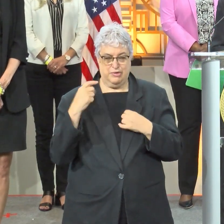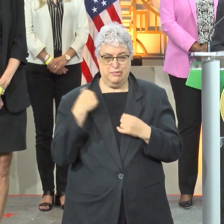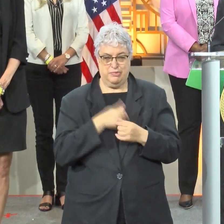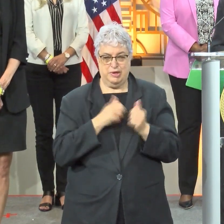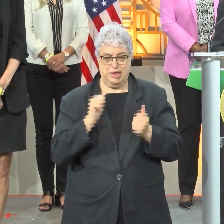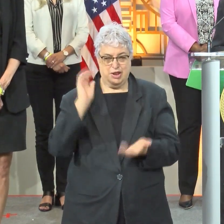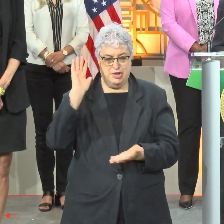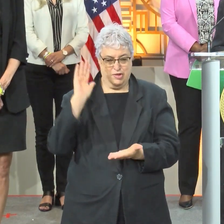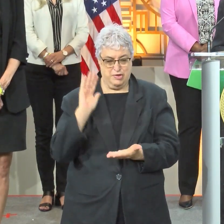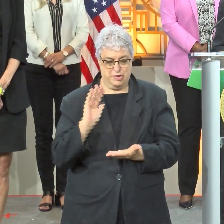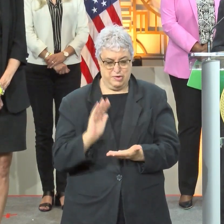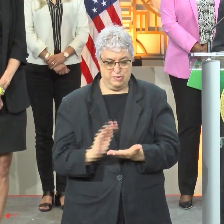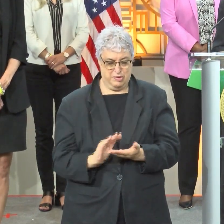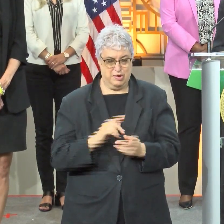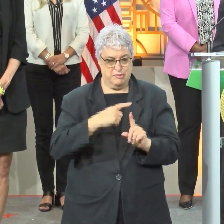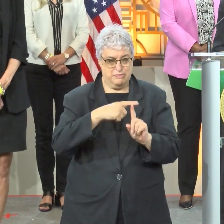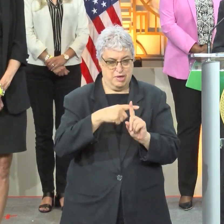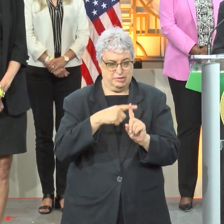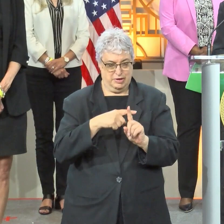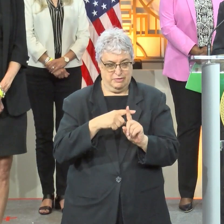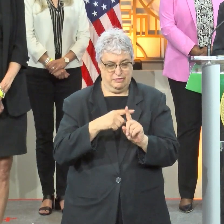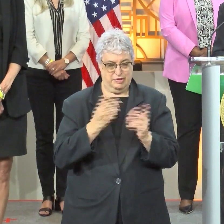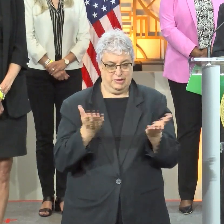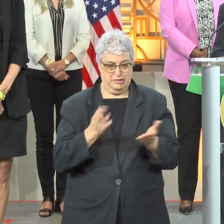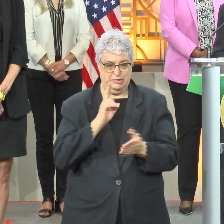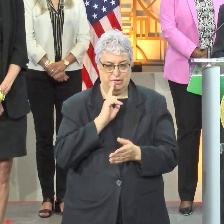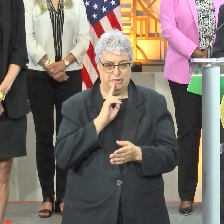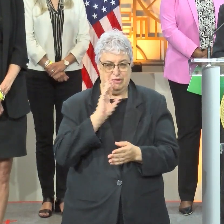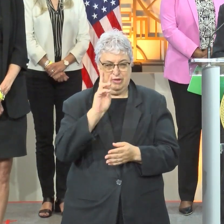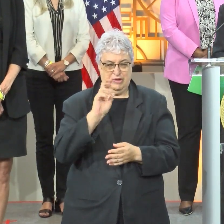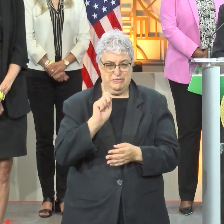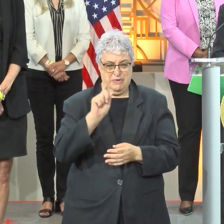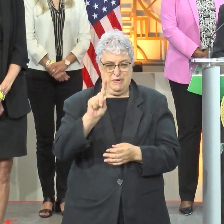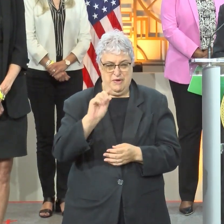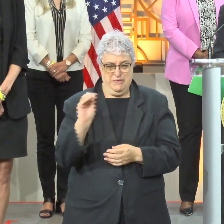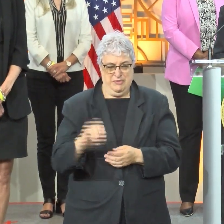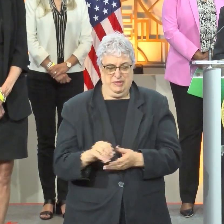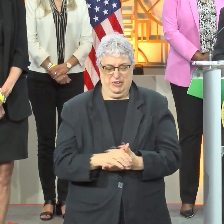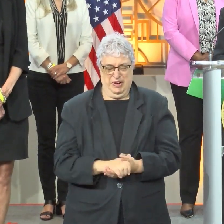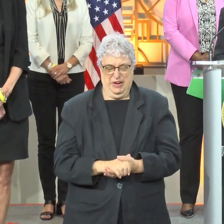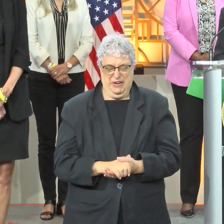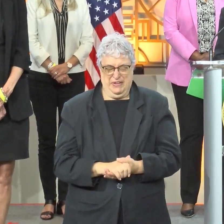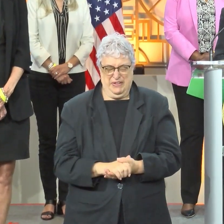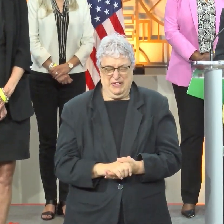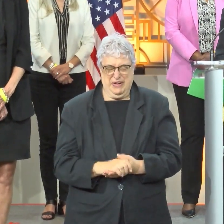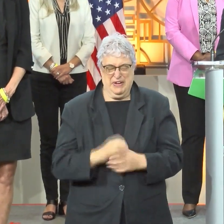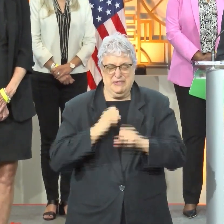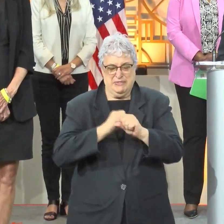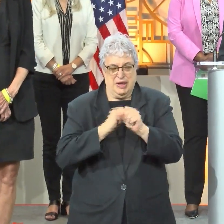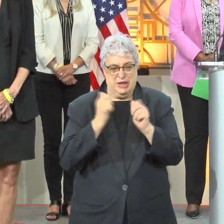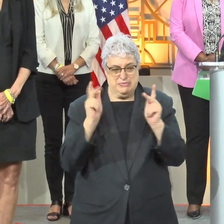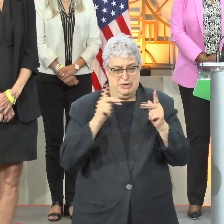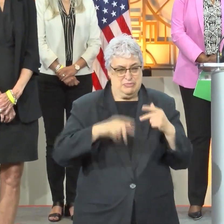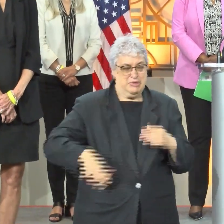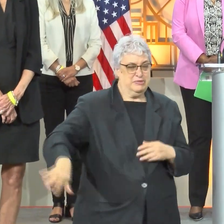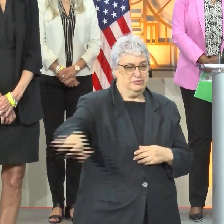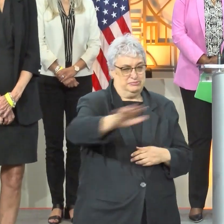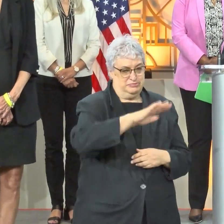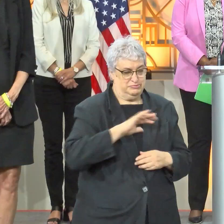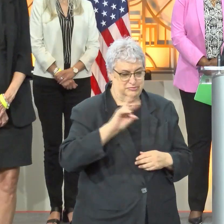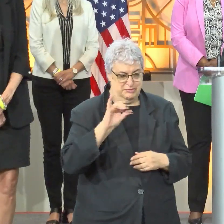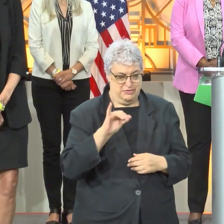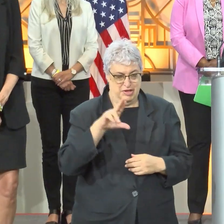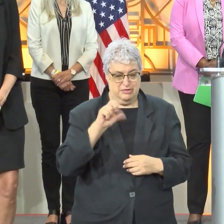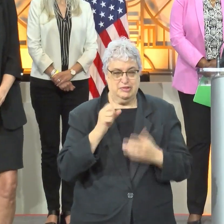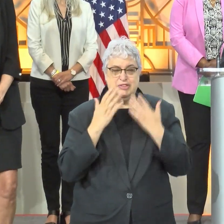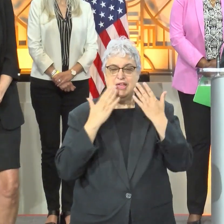to lower the positivity rate in the city of Houston to 6.1% and protect each other from the virus. So I want